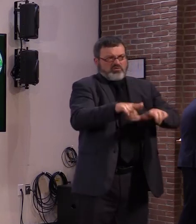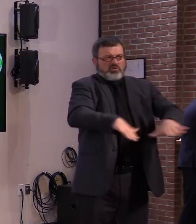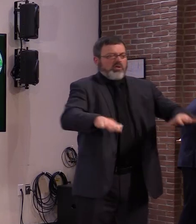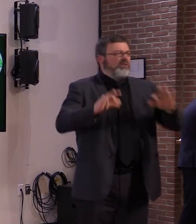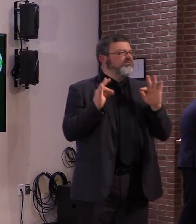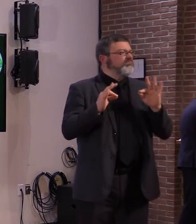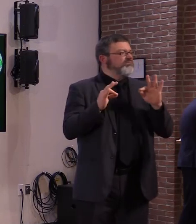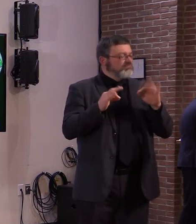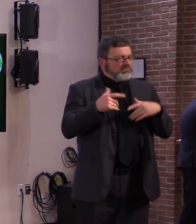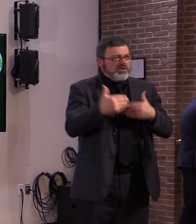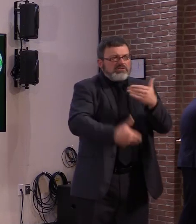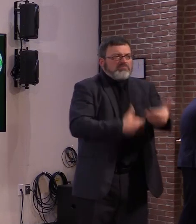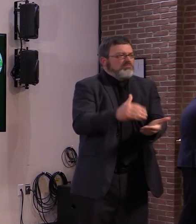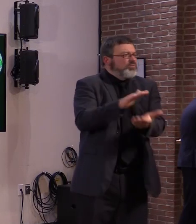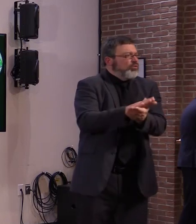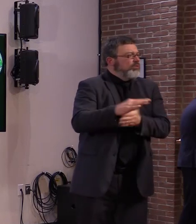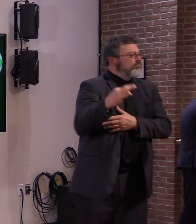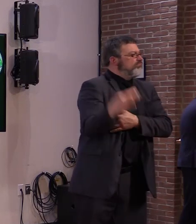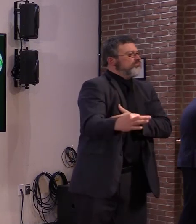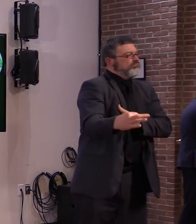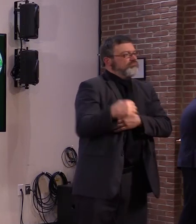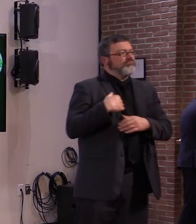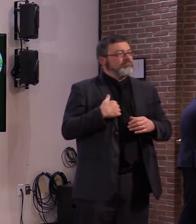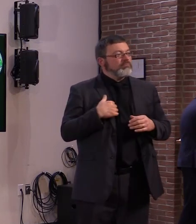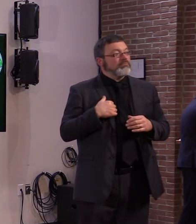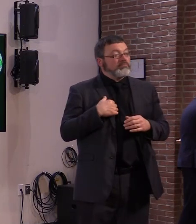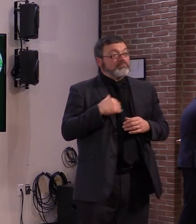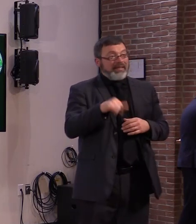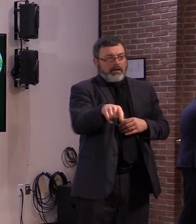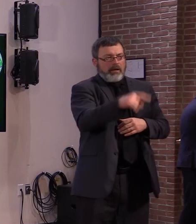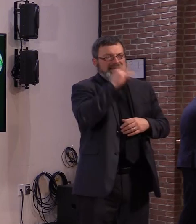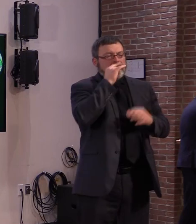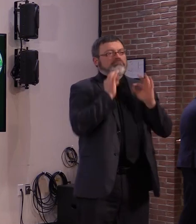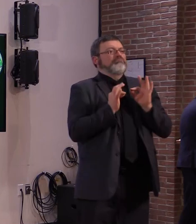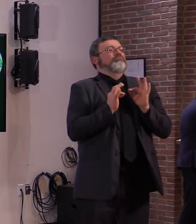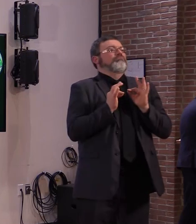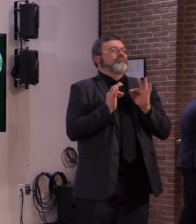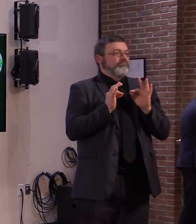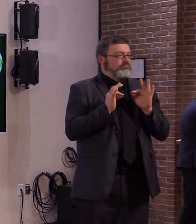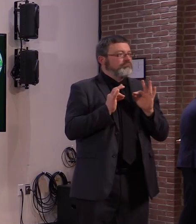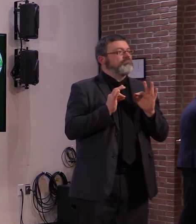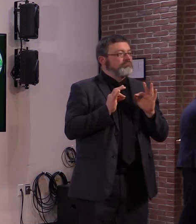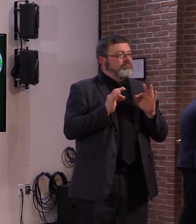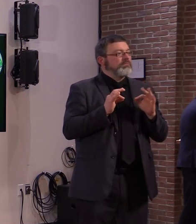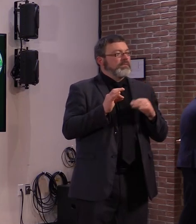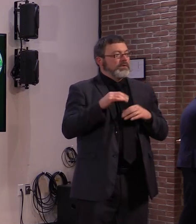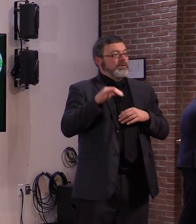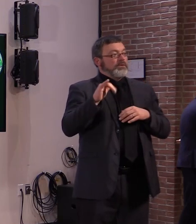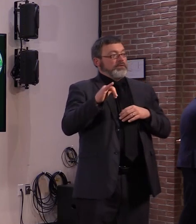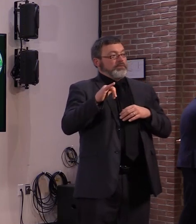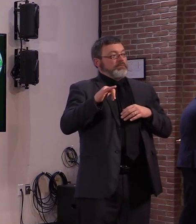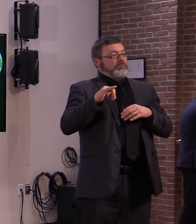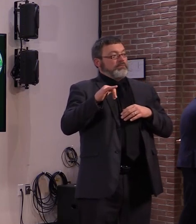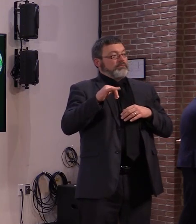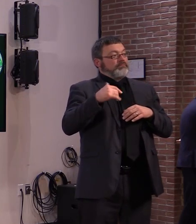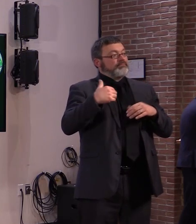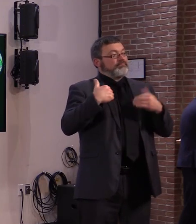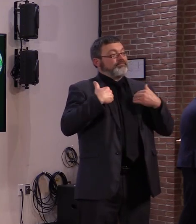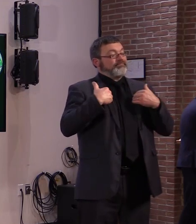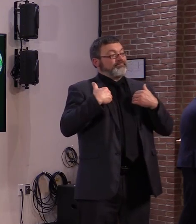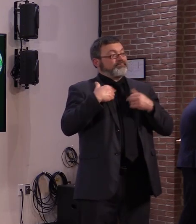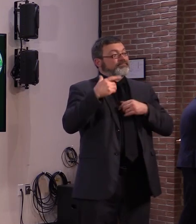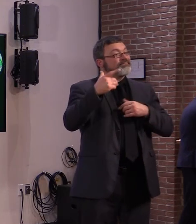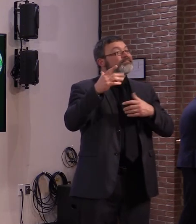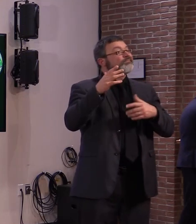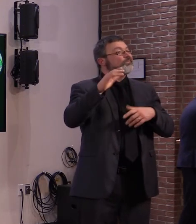the students feel that. Sabina Brochu is a junior at CVU and a student member of the Vermont State Board of